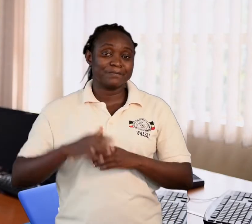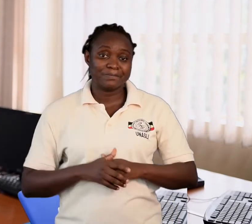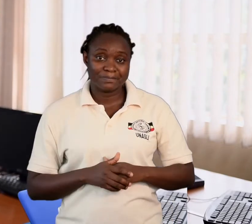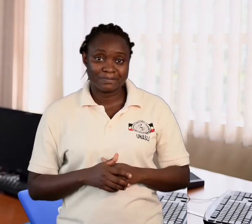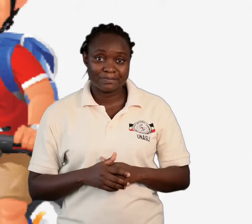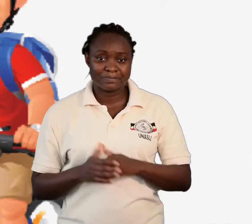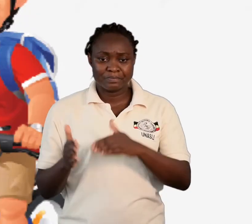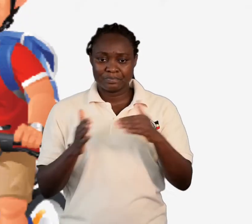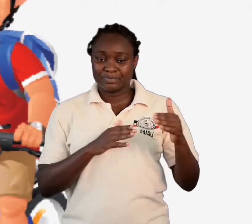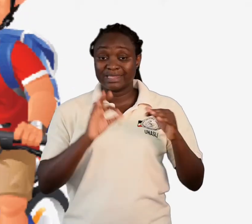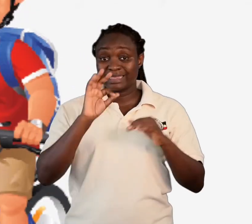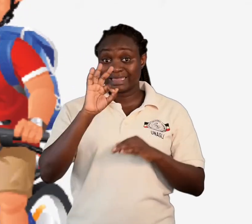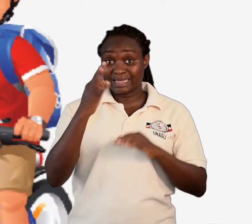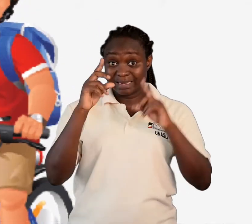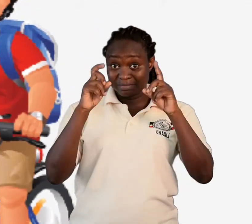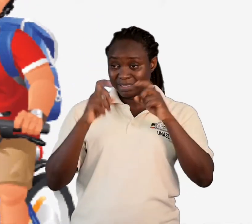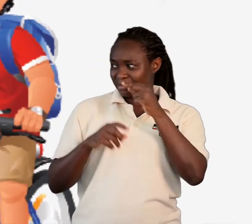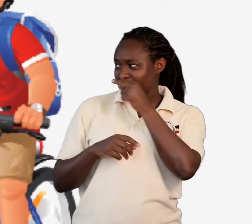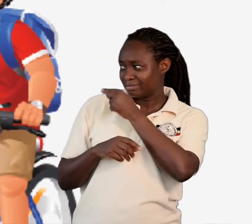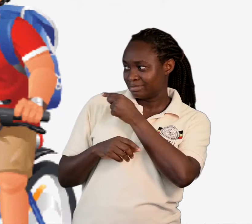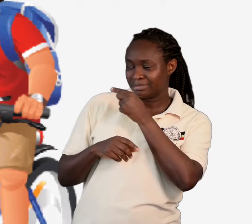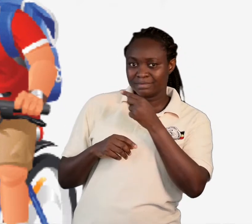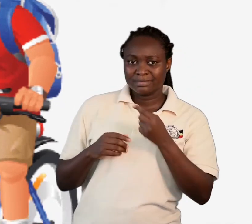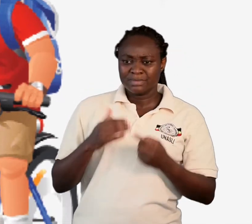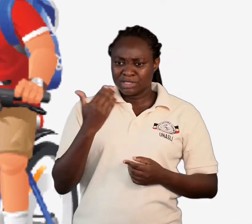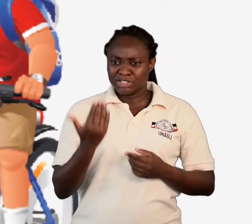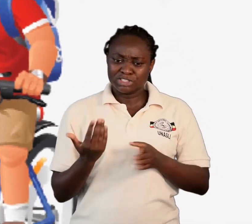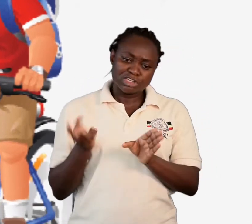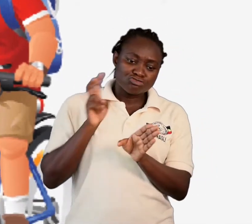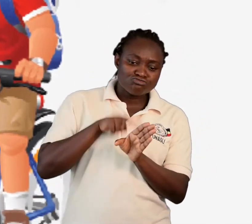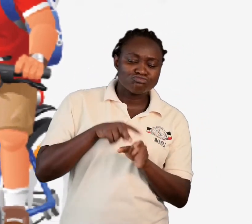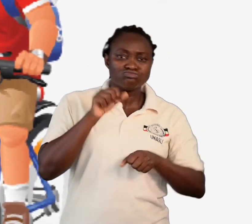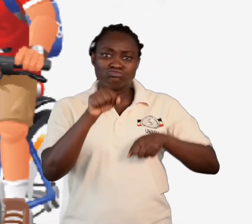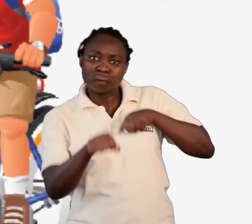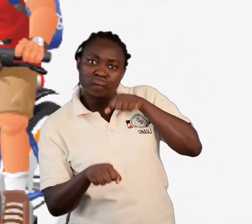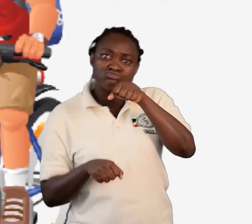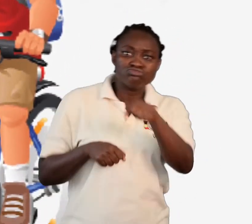The third one, the child is riding a bicycle, movement.